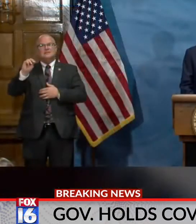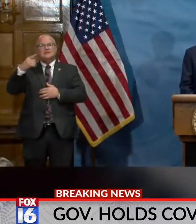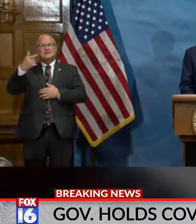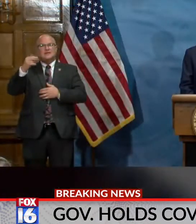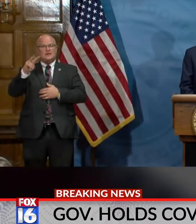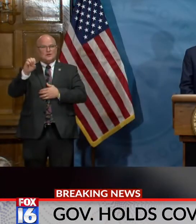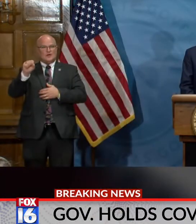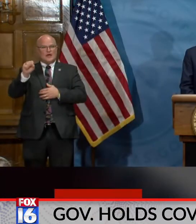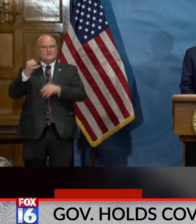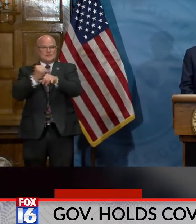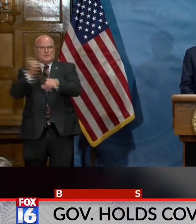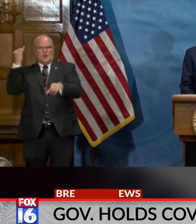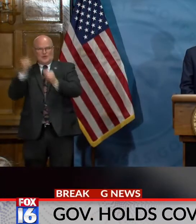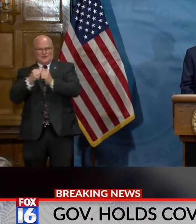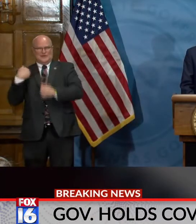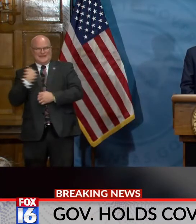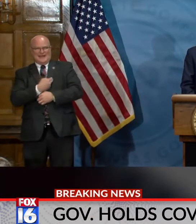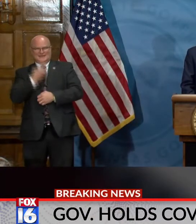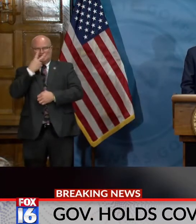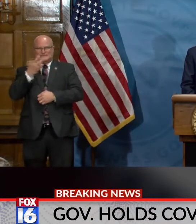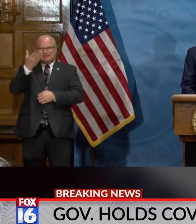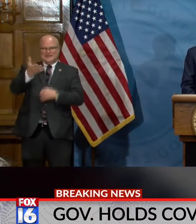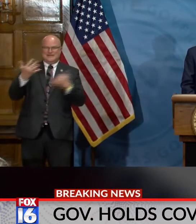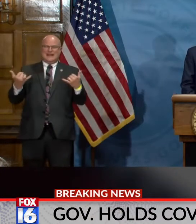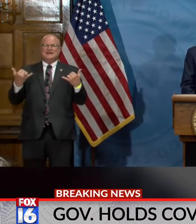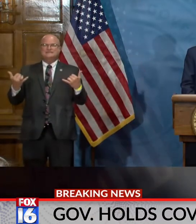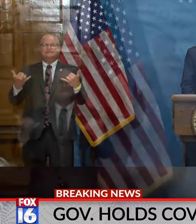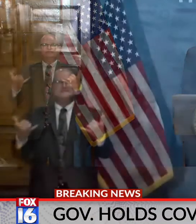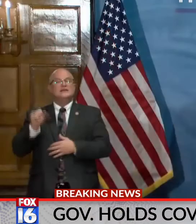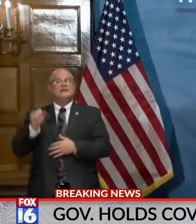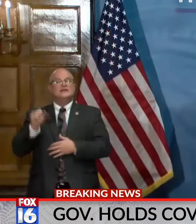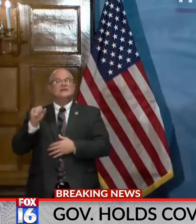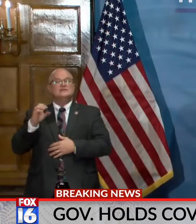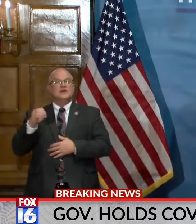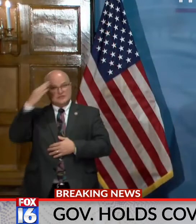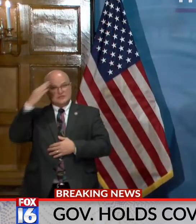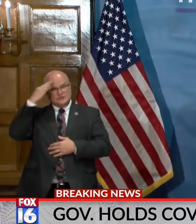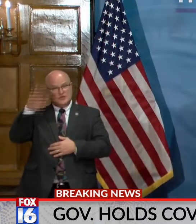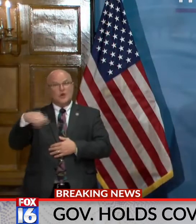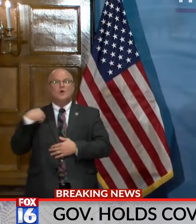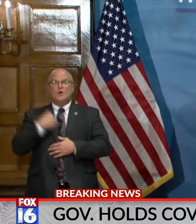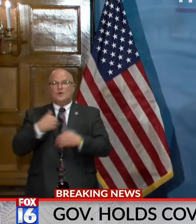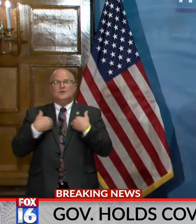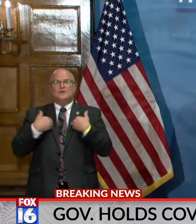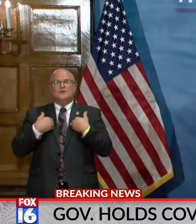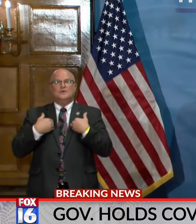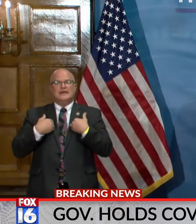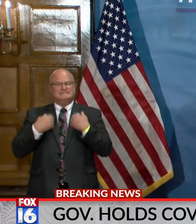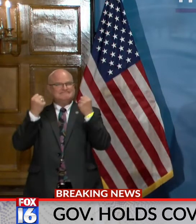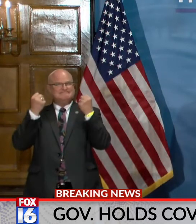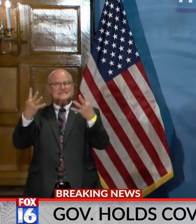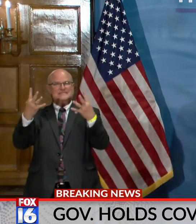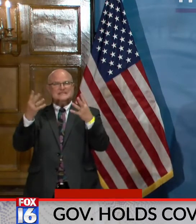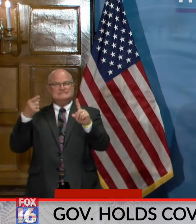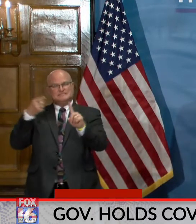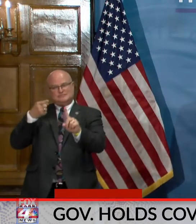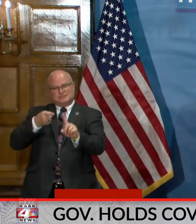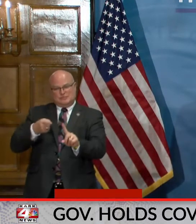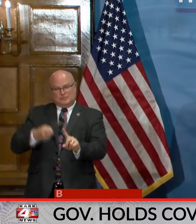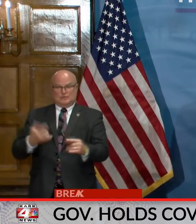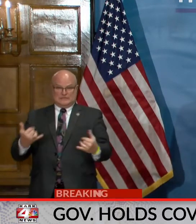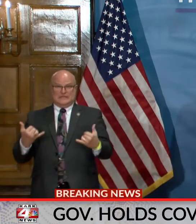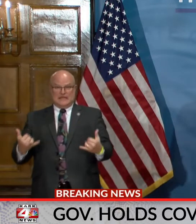be remotely with us. You can see him there now. And so as you can see, we have a number of points to make